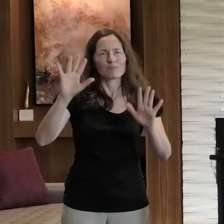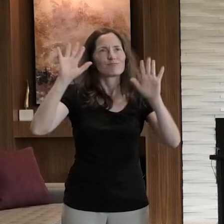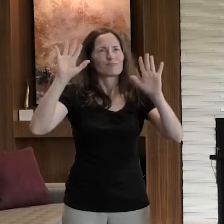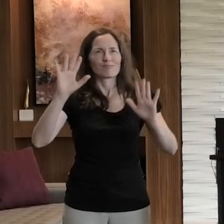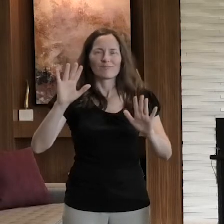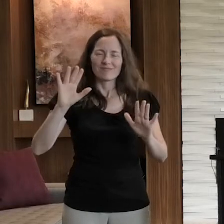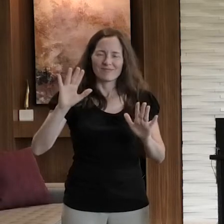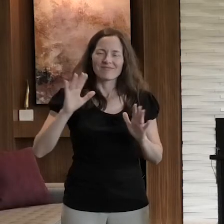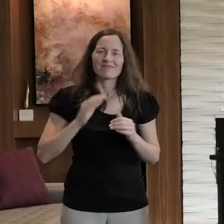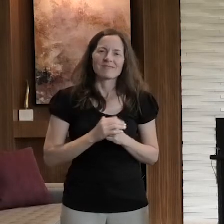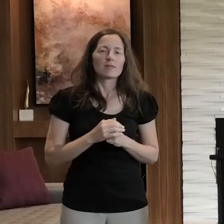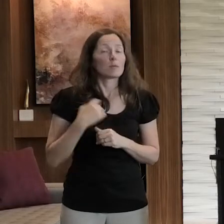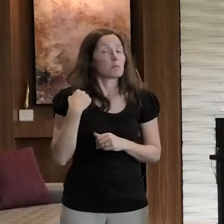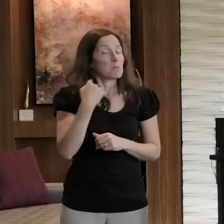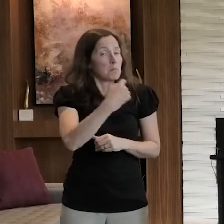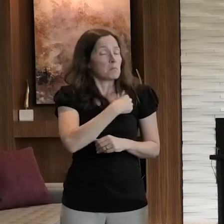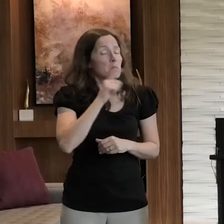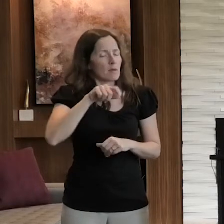ourselves.